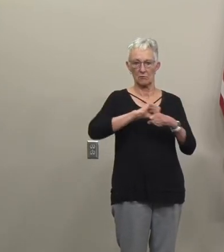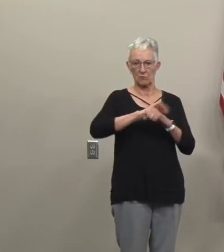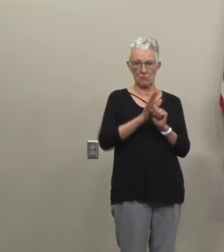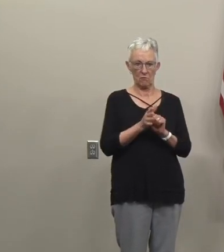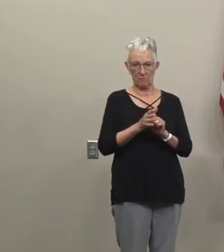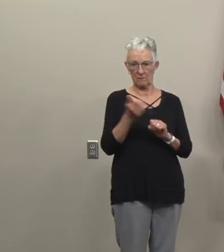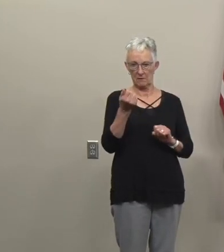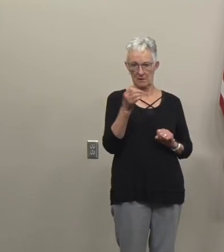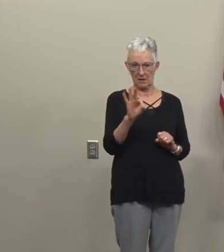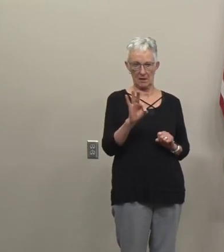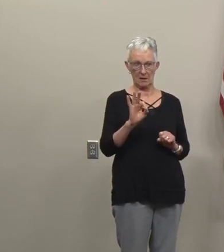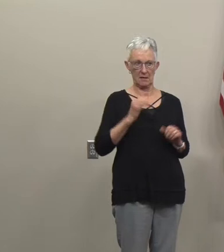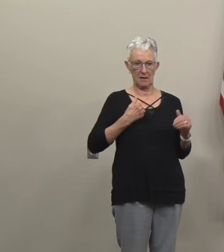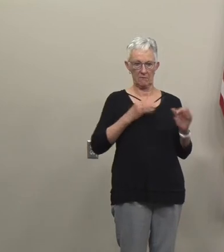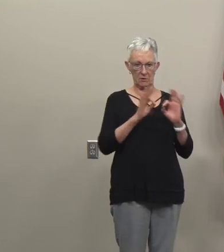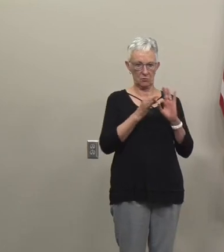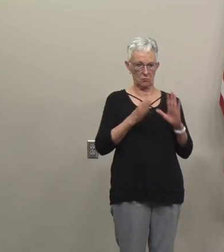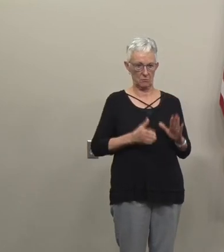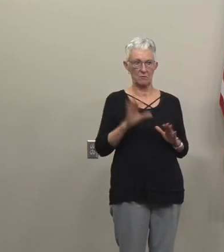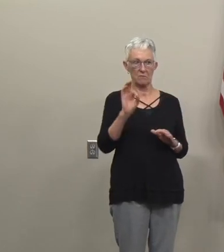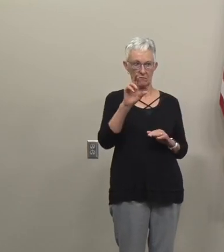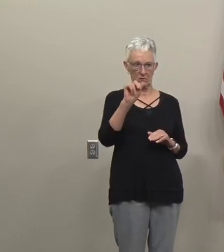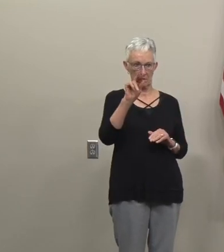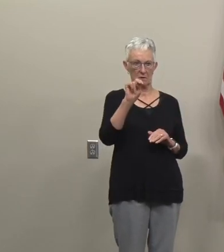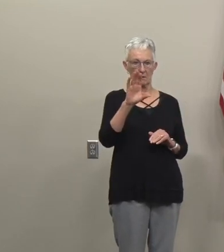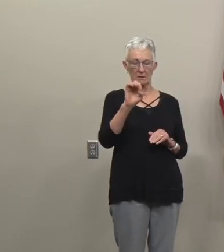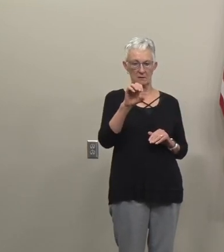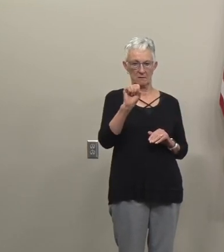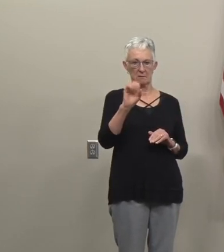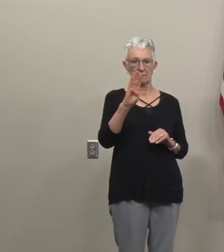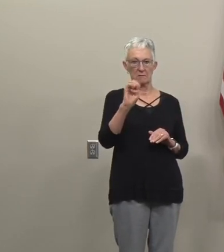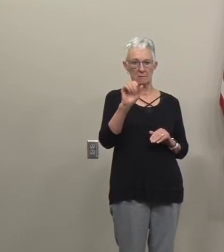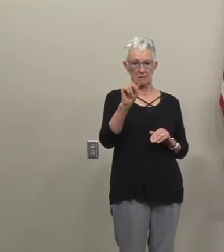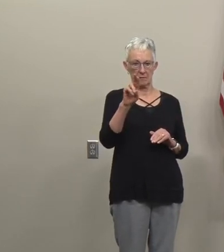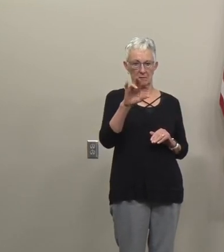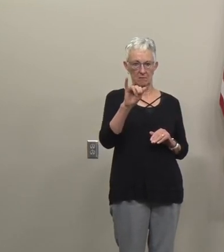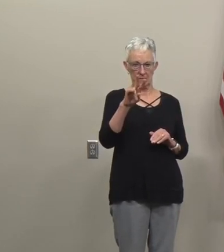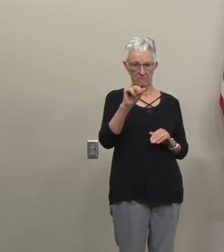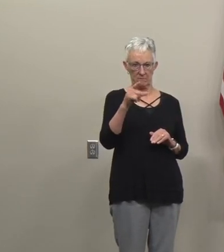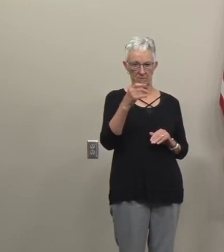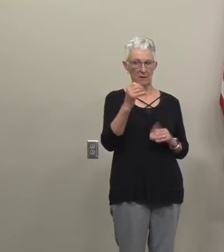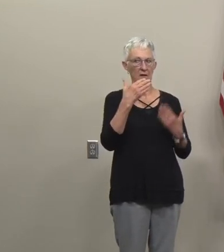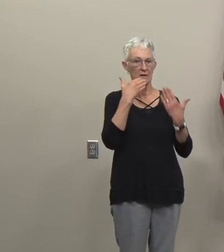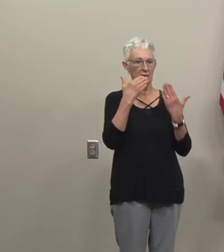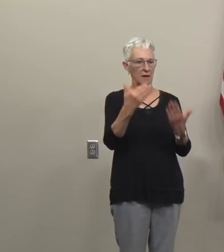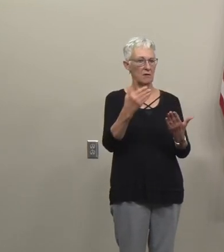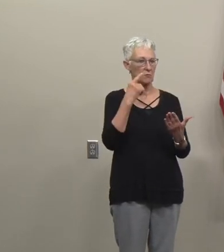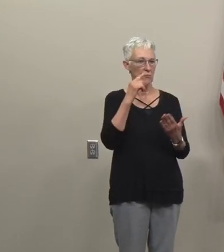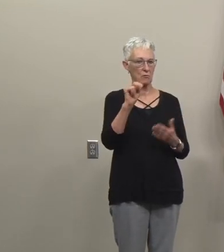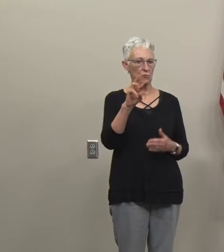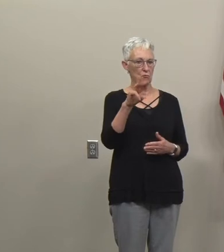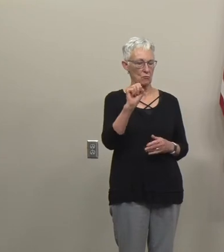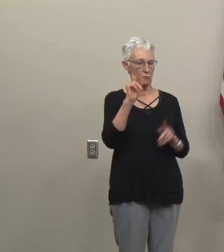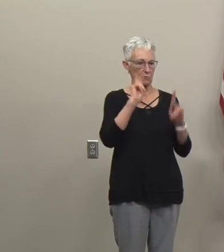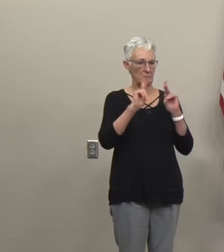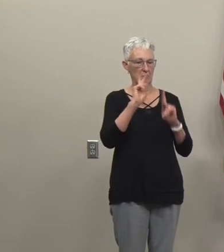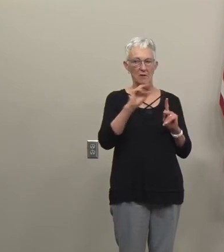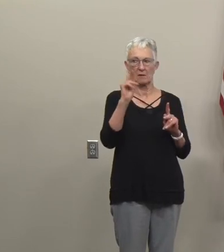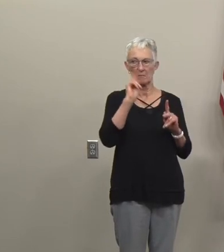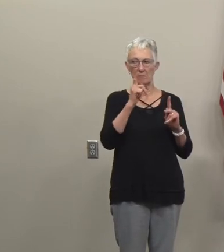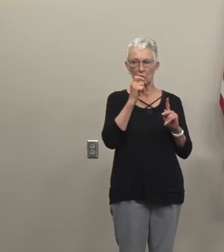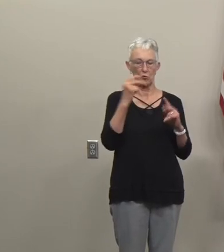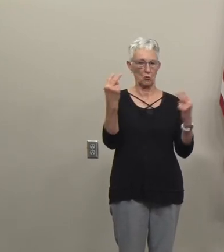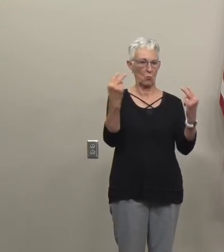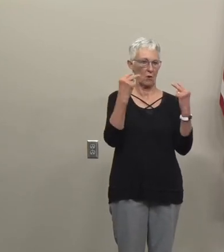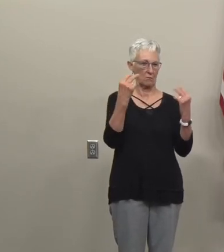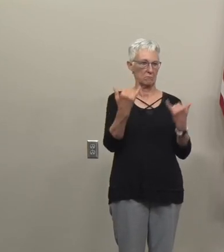is interpreter Francis Beaurevage, and thank you so much, Francis, for your services. And thank you to the media and to all of our residents who are tuning in to